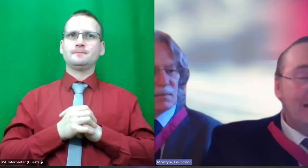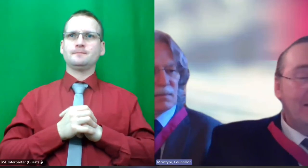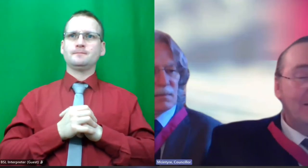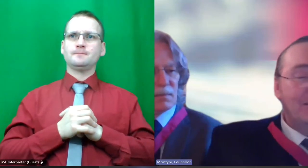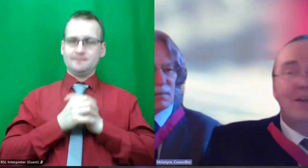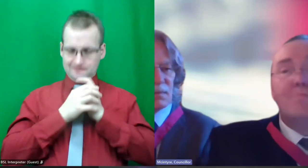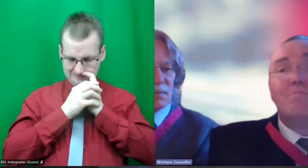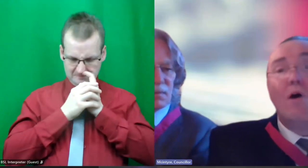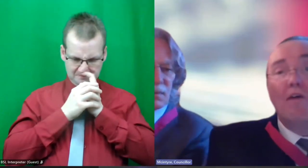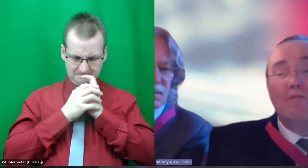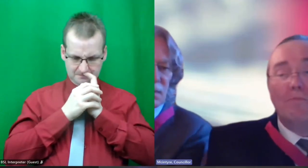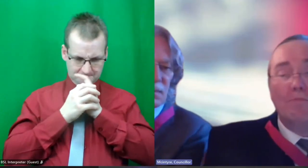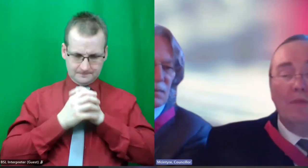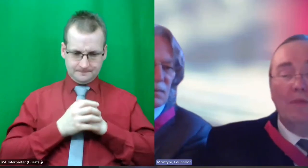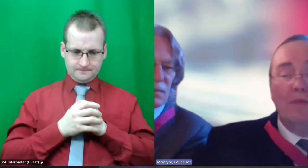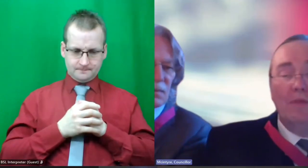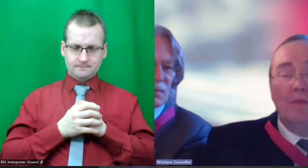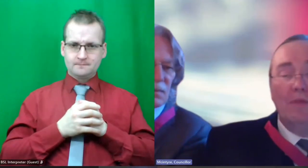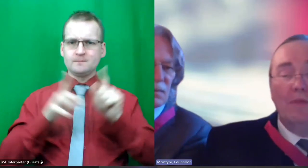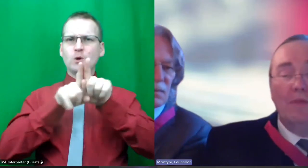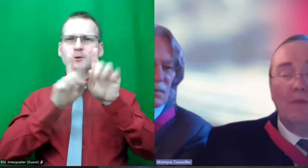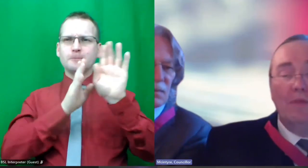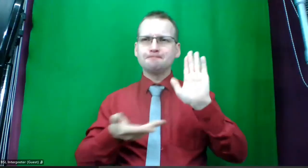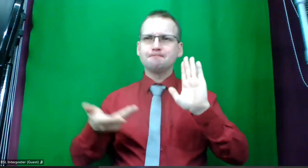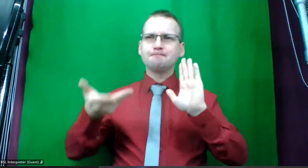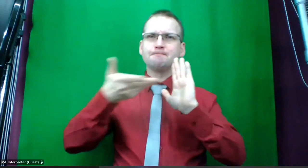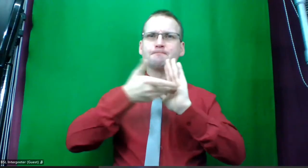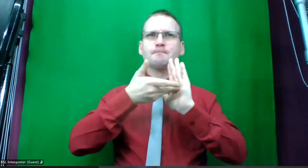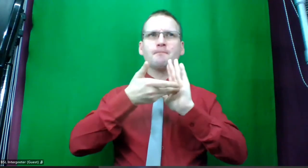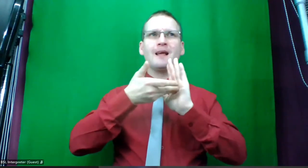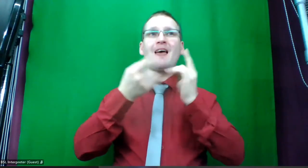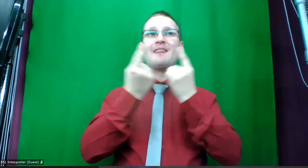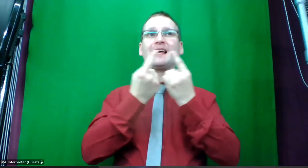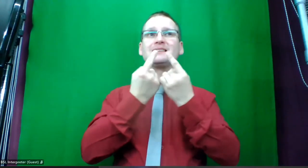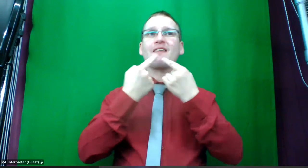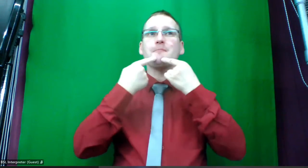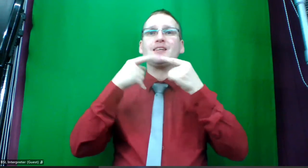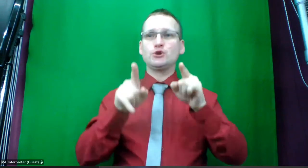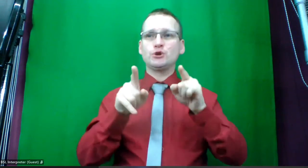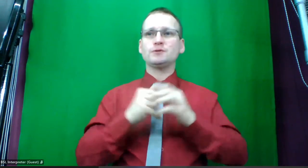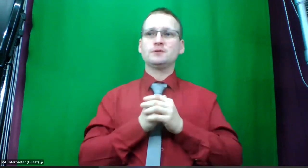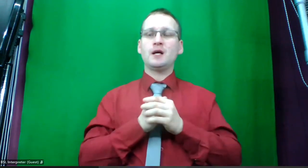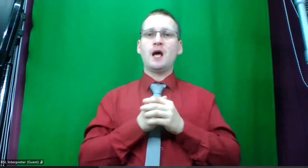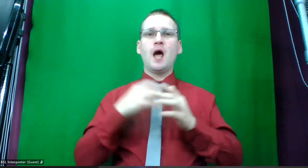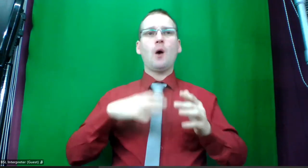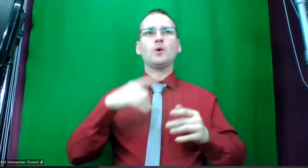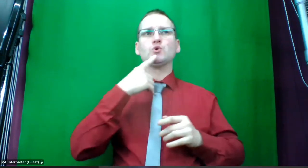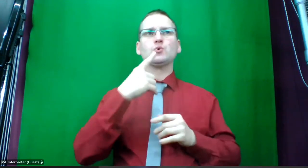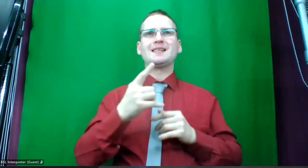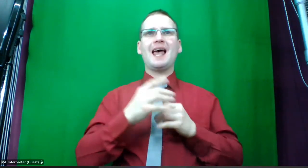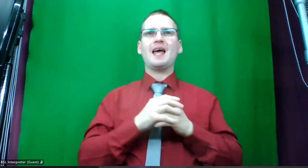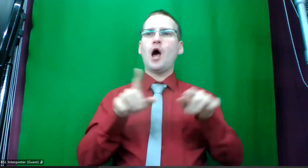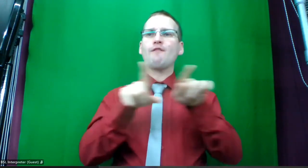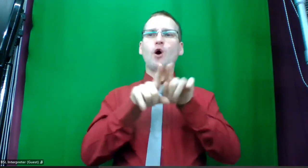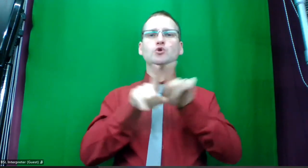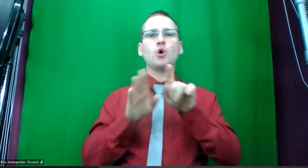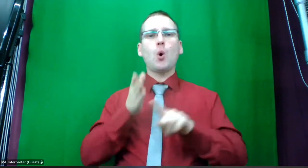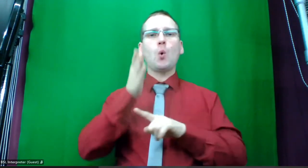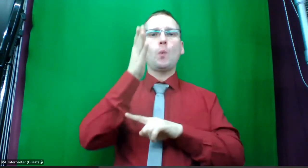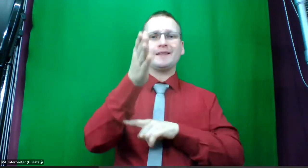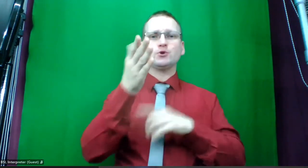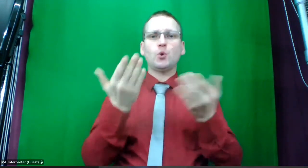In addition to the above things that I have mentioned, can I just say that I've also attended and